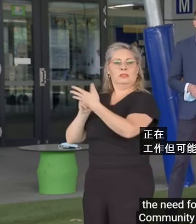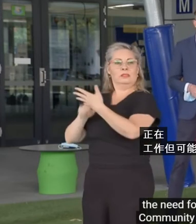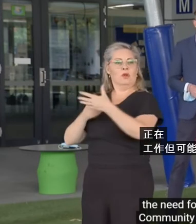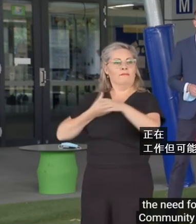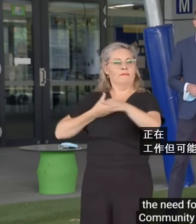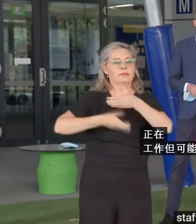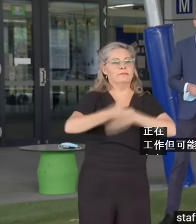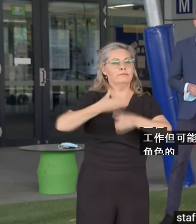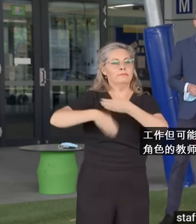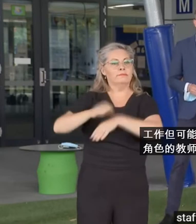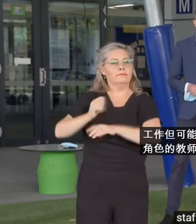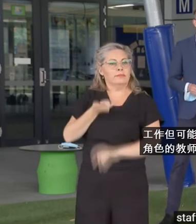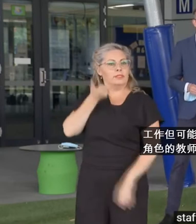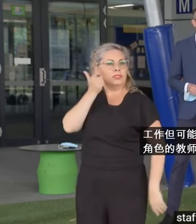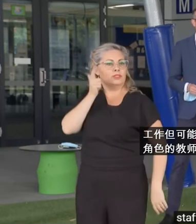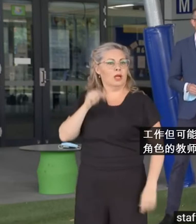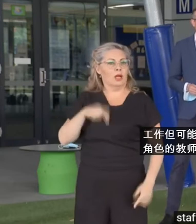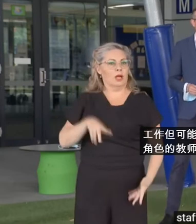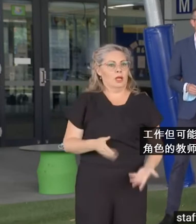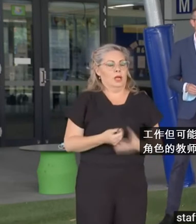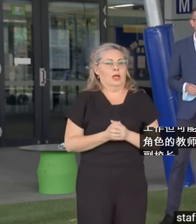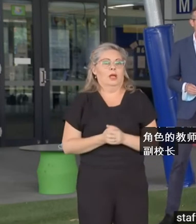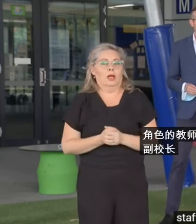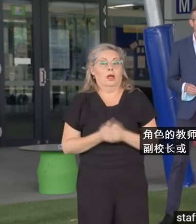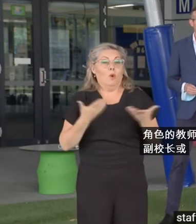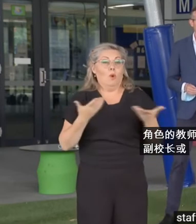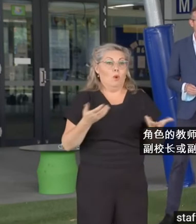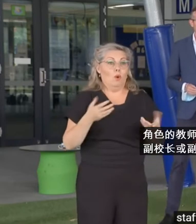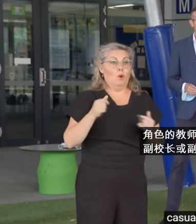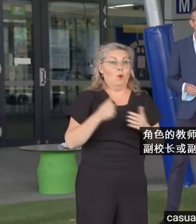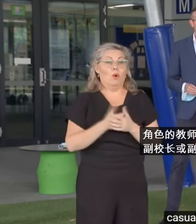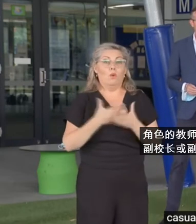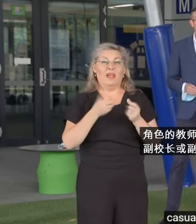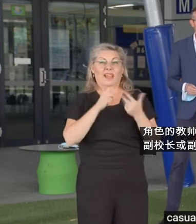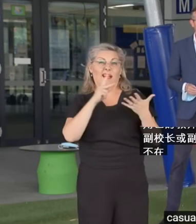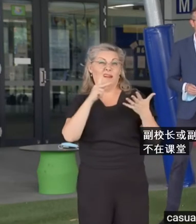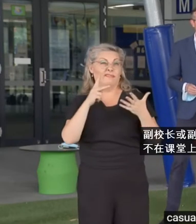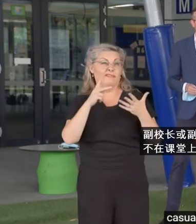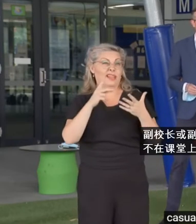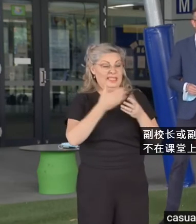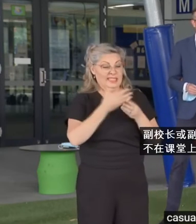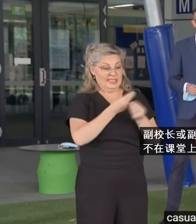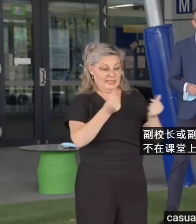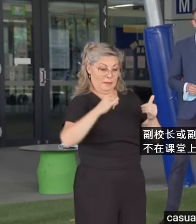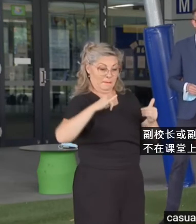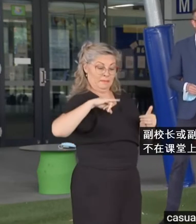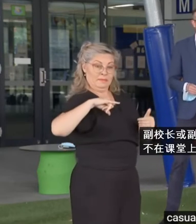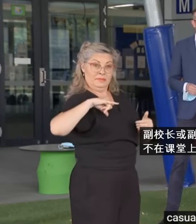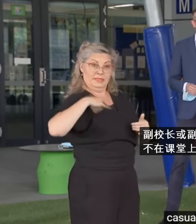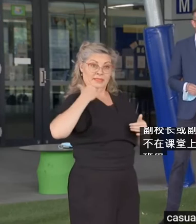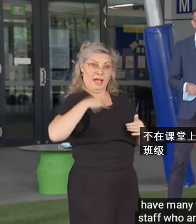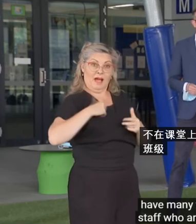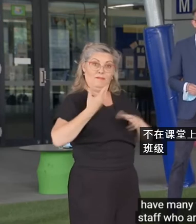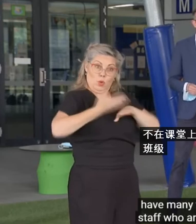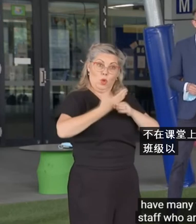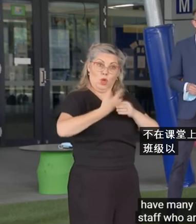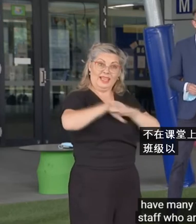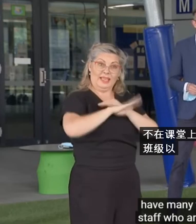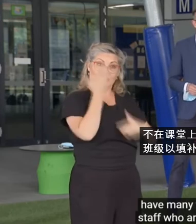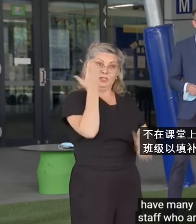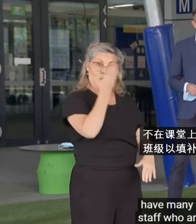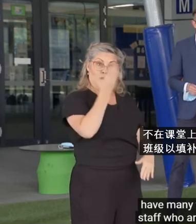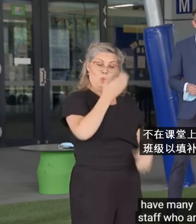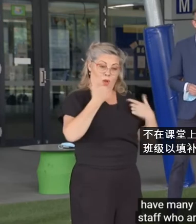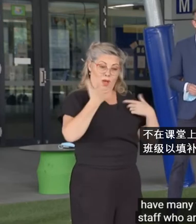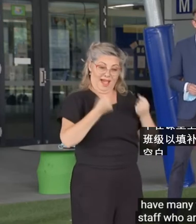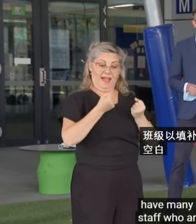but maybe in a non-teaching role. So for instance, we might have, you know, a deputy or an assistant principal who's not on a class but can be allocated to a class for